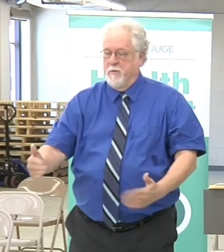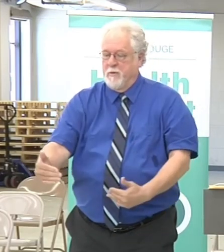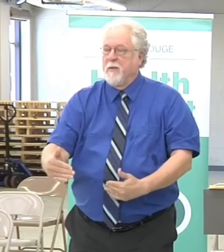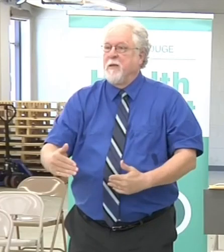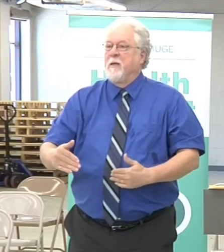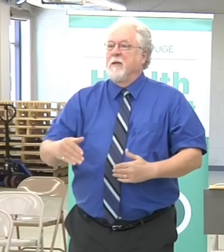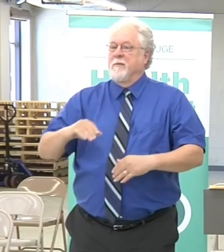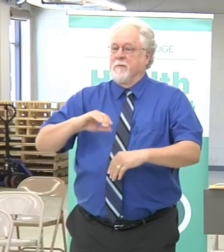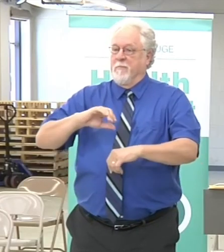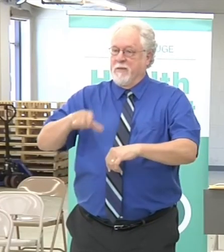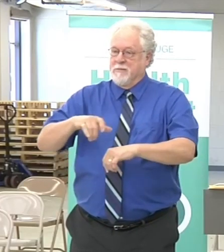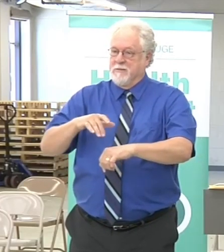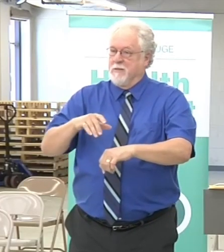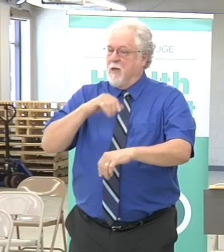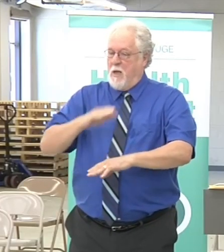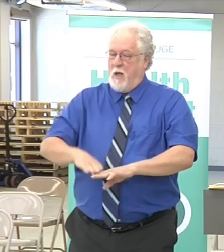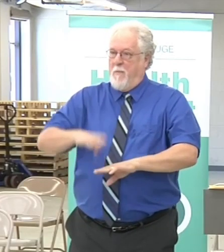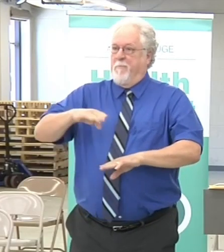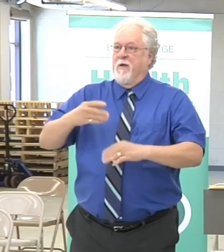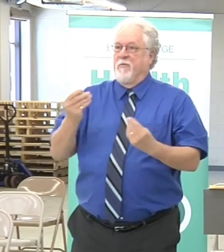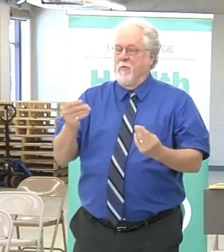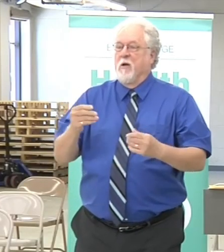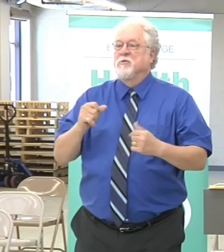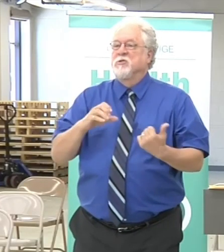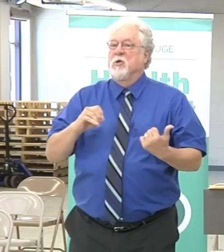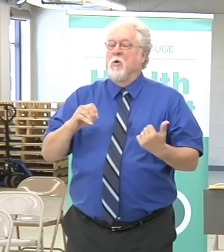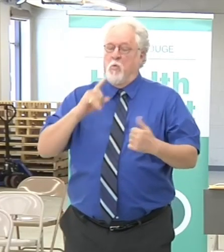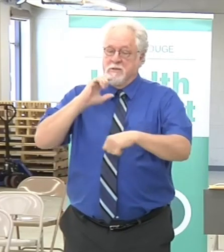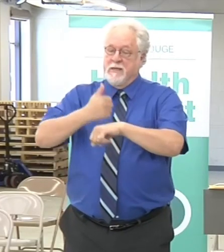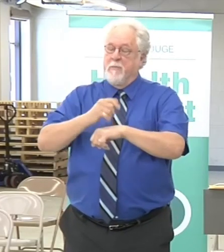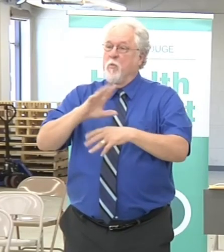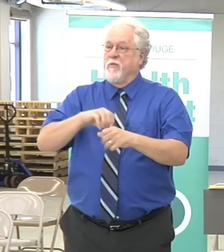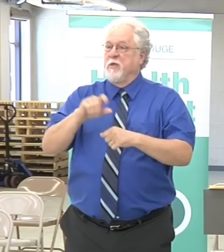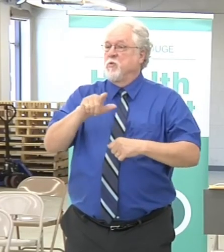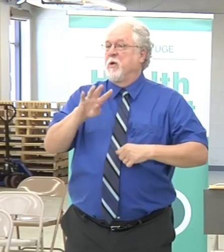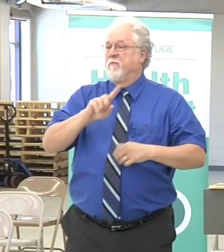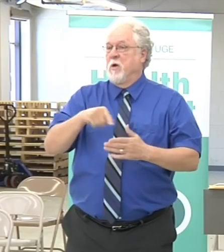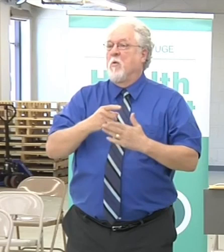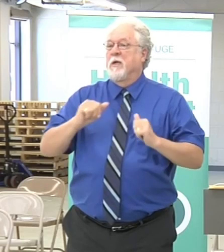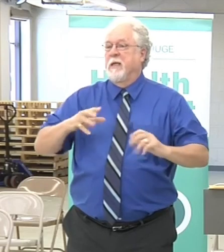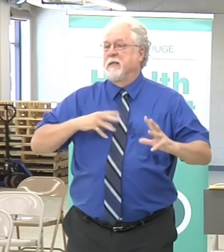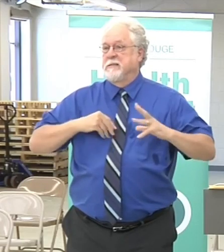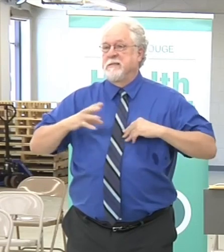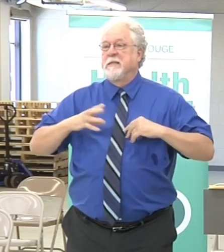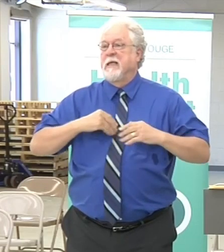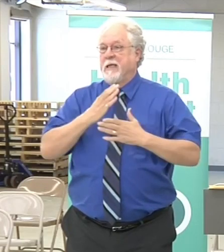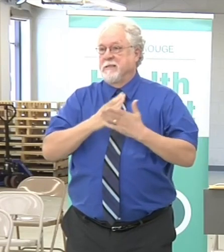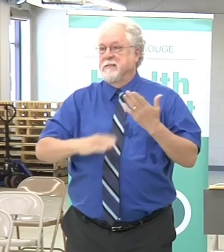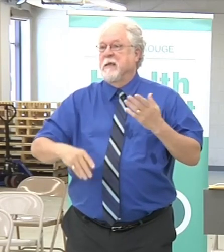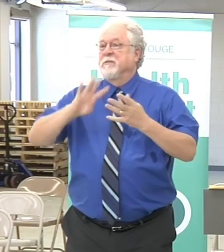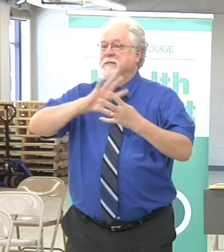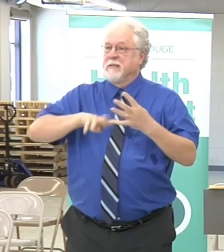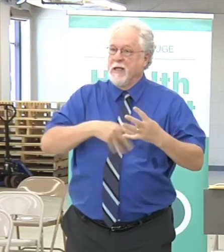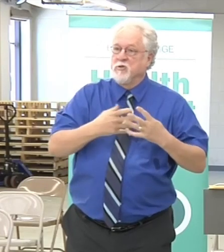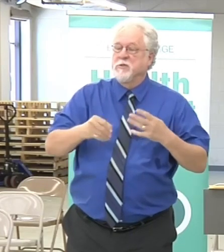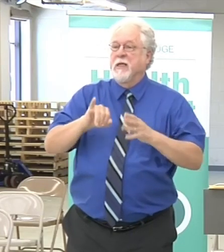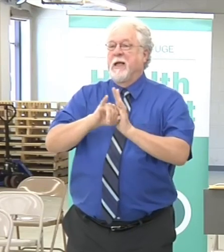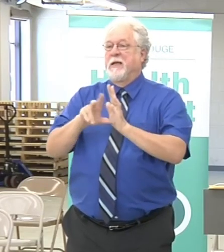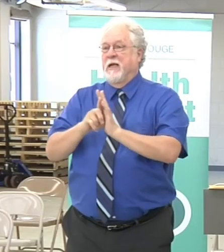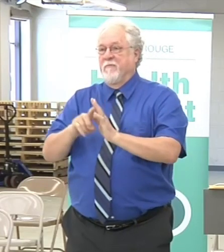infrastructure will be set up here over the next 24 hours so that we can start taking in some of those scheduled and identified